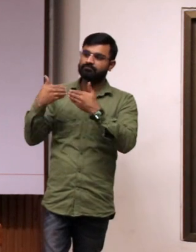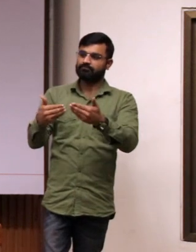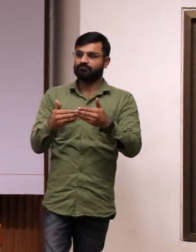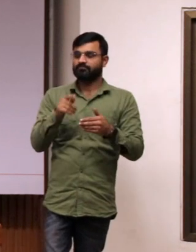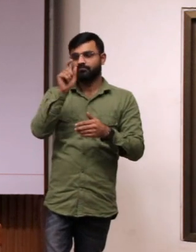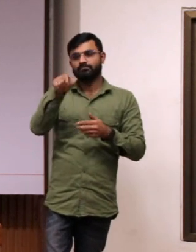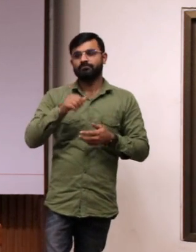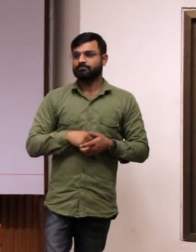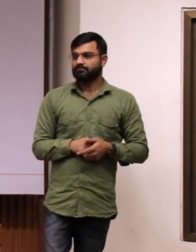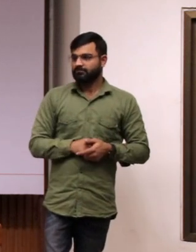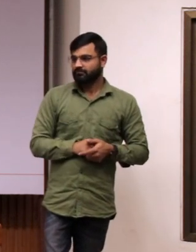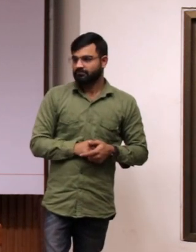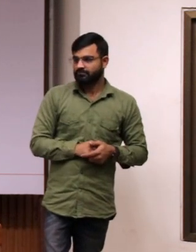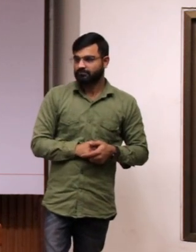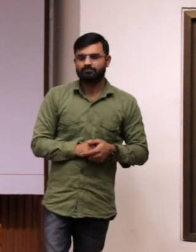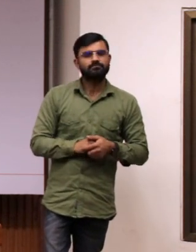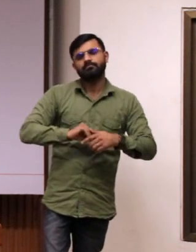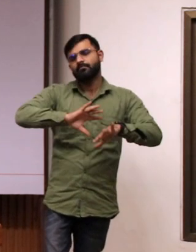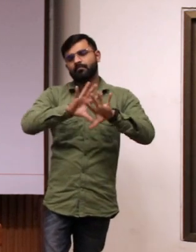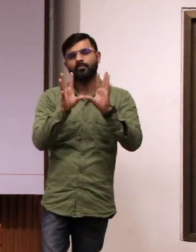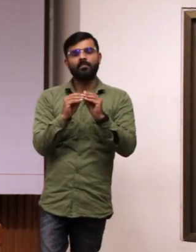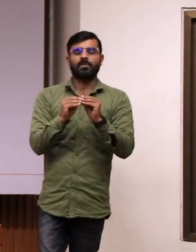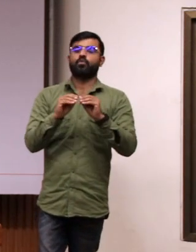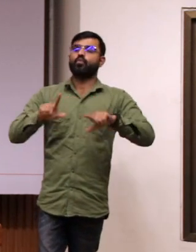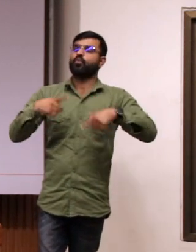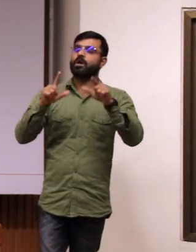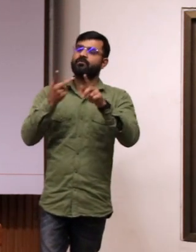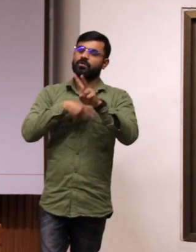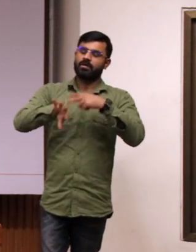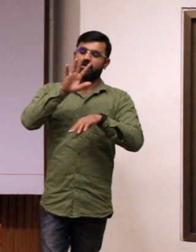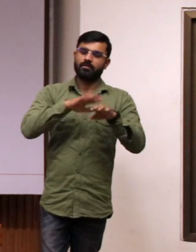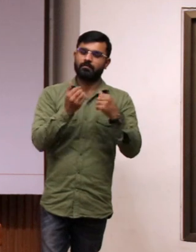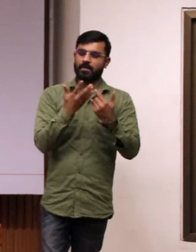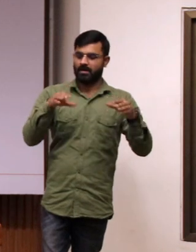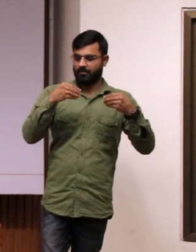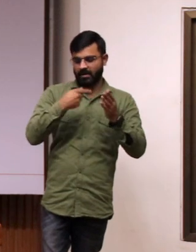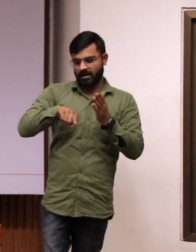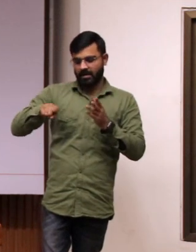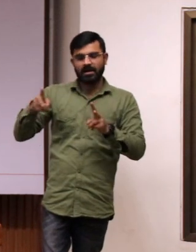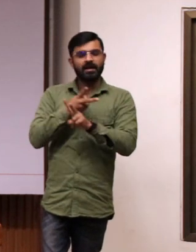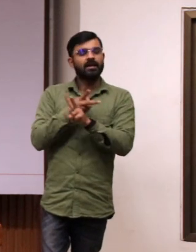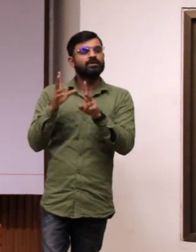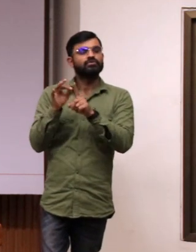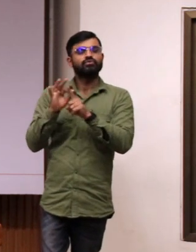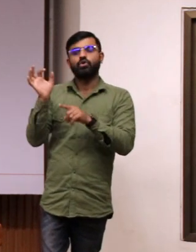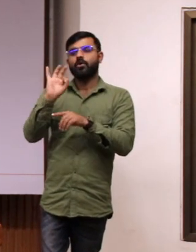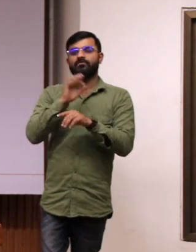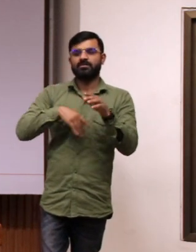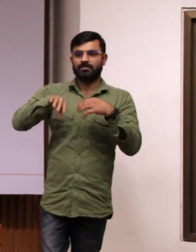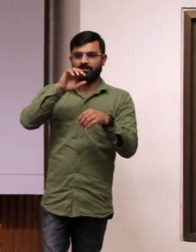because you have everything except forestry, because you have so many paperwork, you are doing many things in your